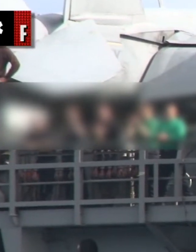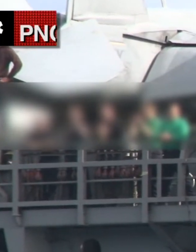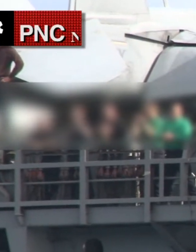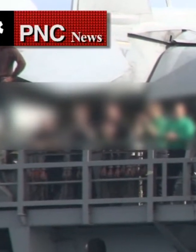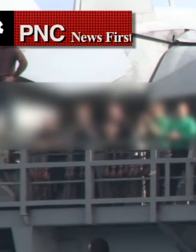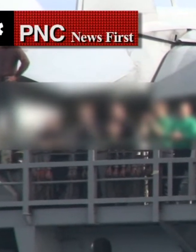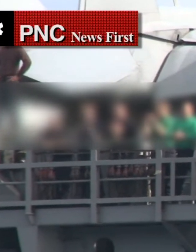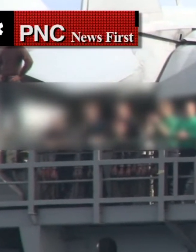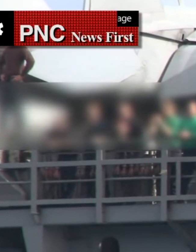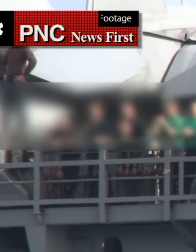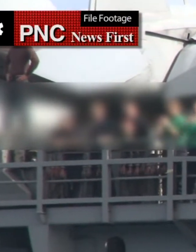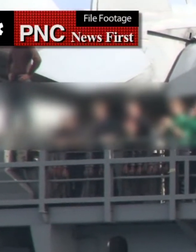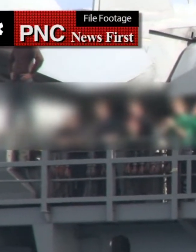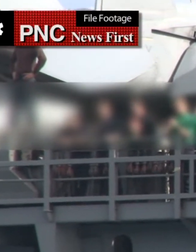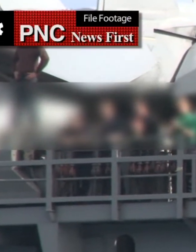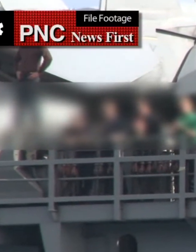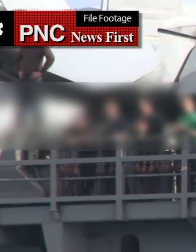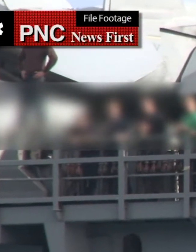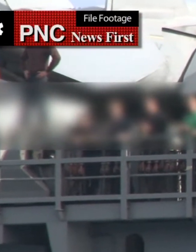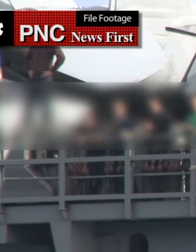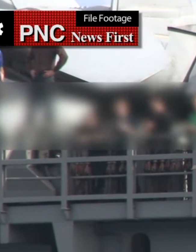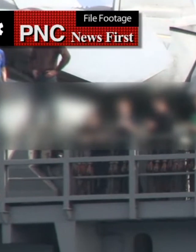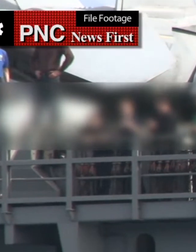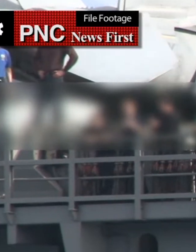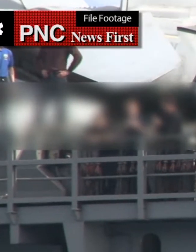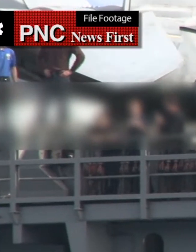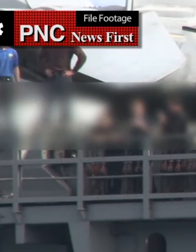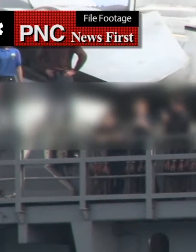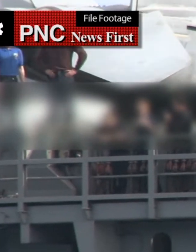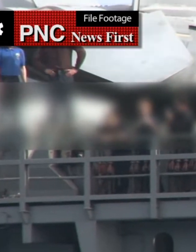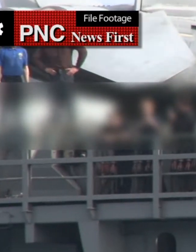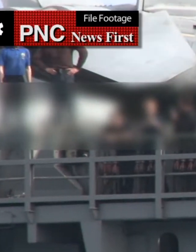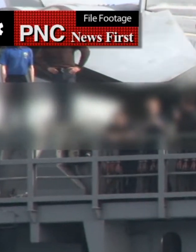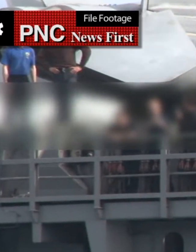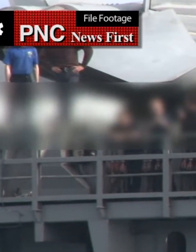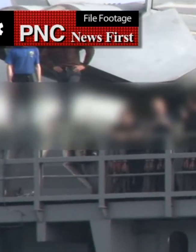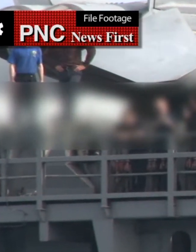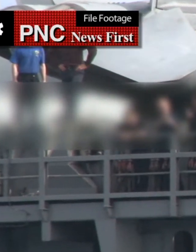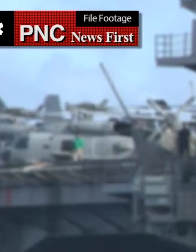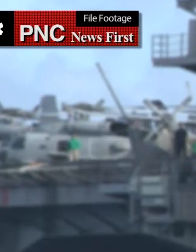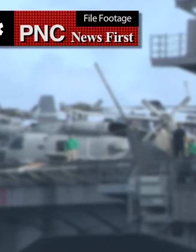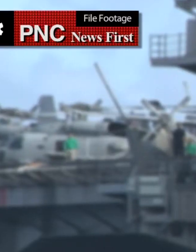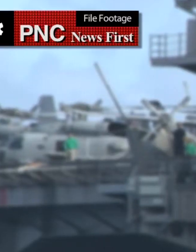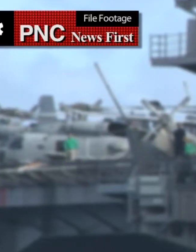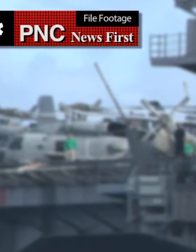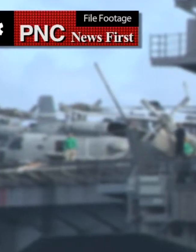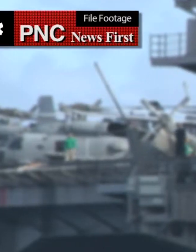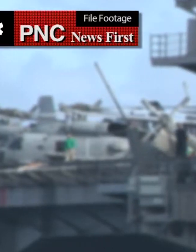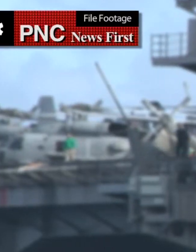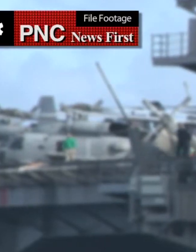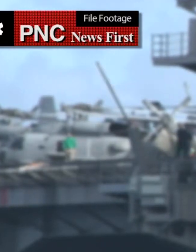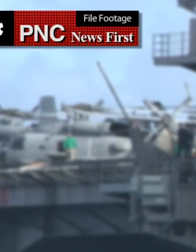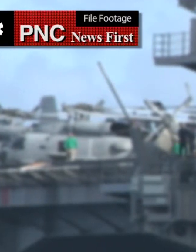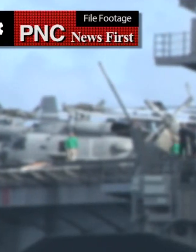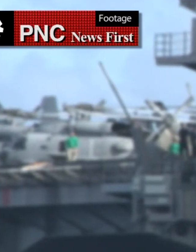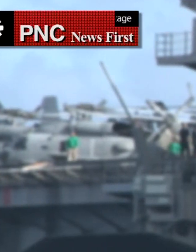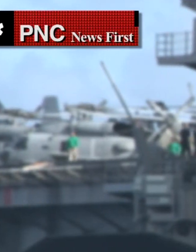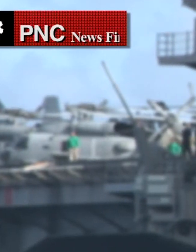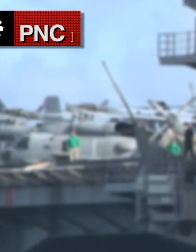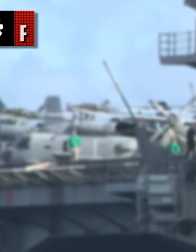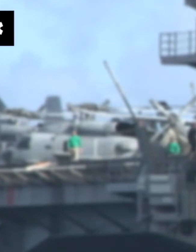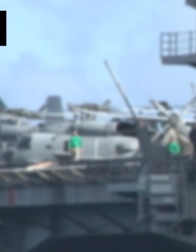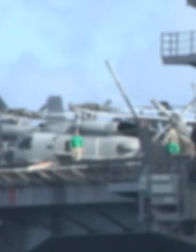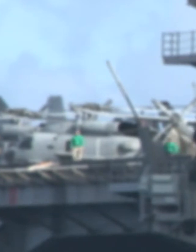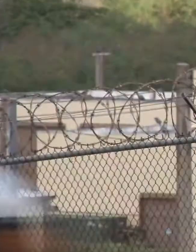but Rear Admiral John Mannone this afternoon did confirm that they will not have to stay aboard the aircraft carrier. They're